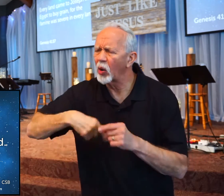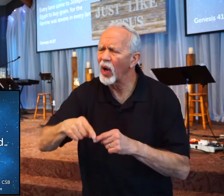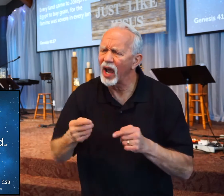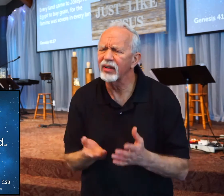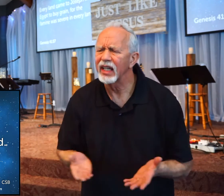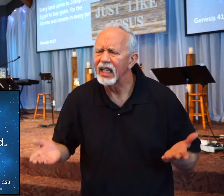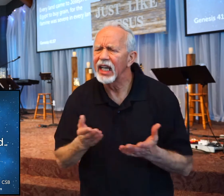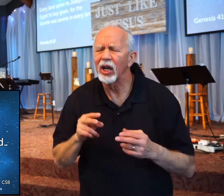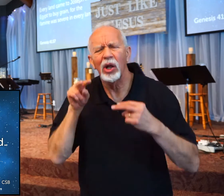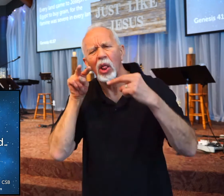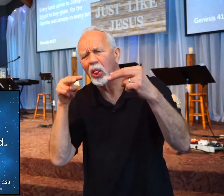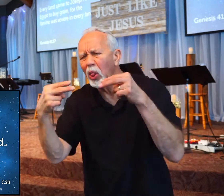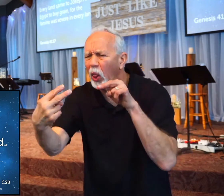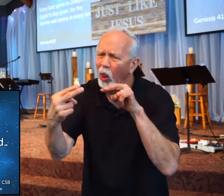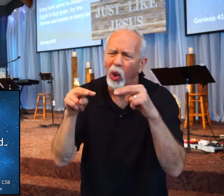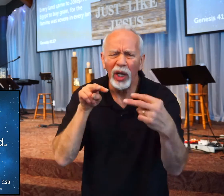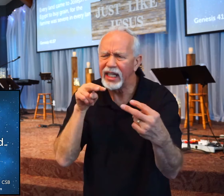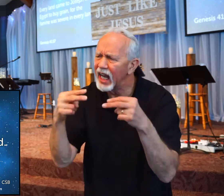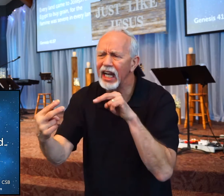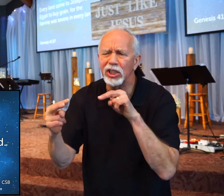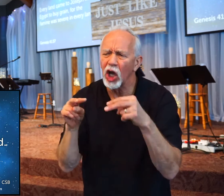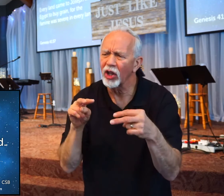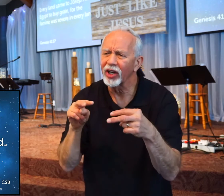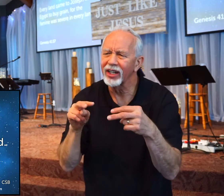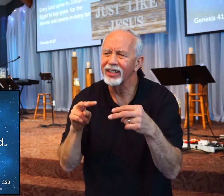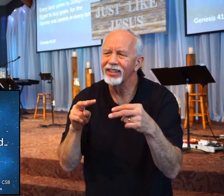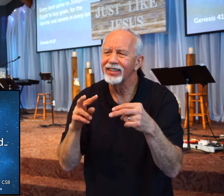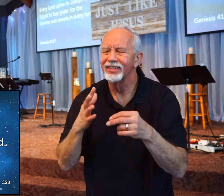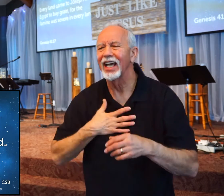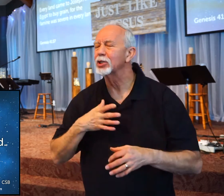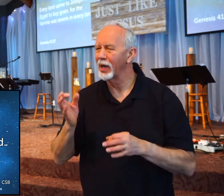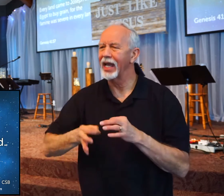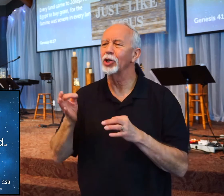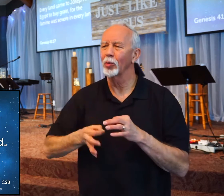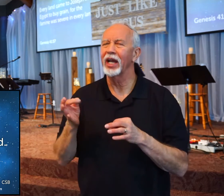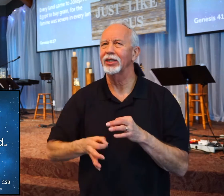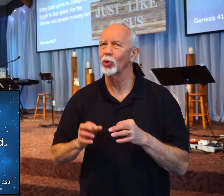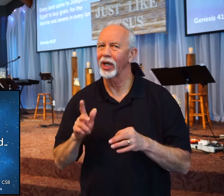here looking at each other? That's my translation.